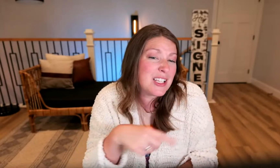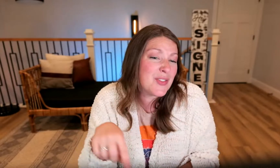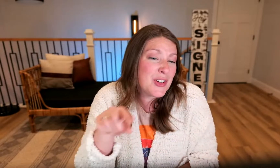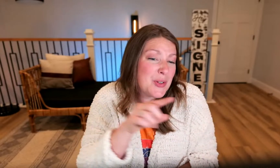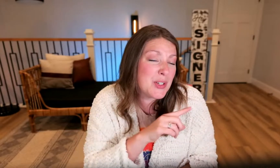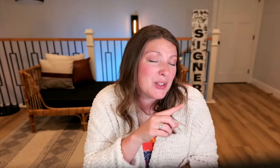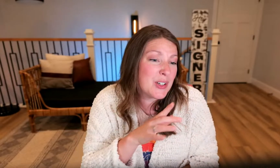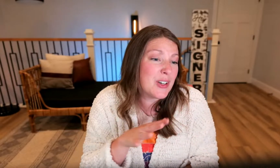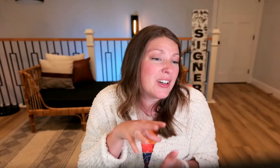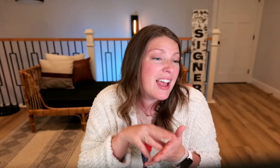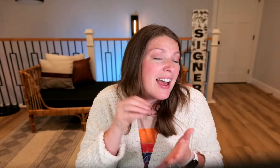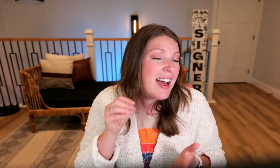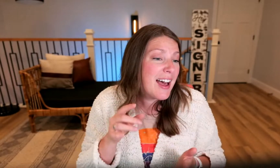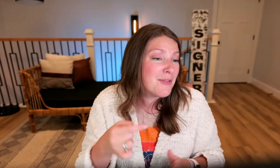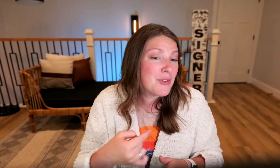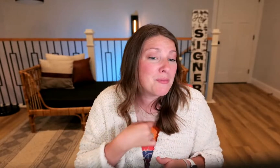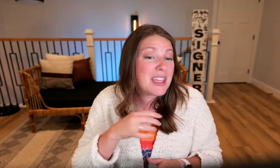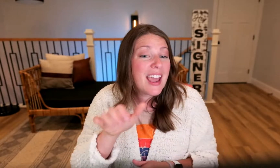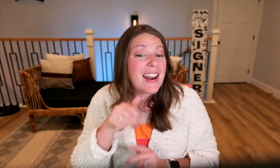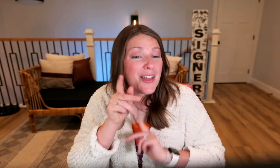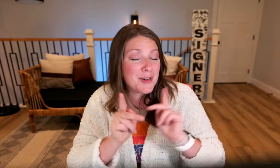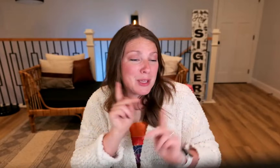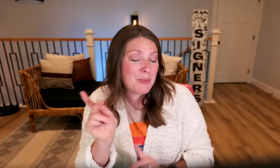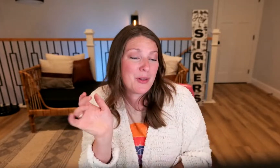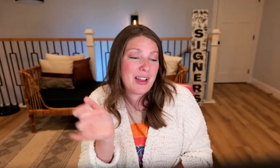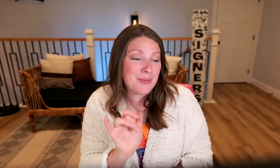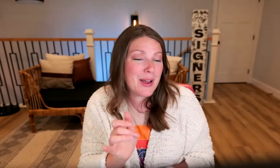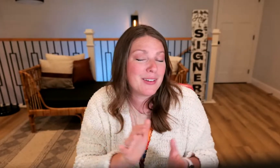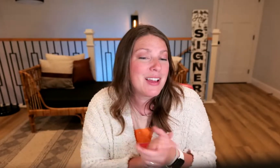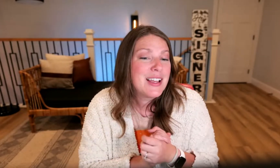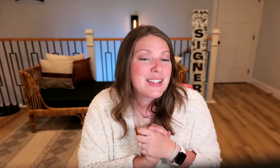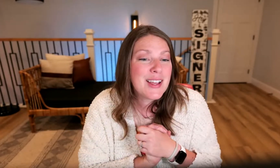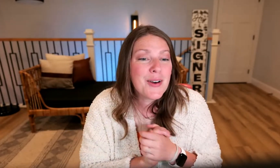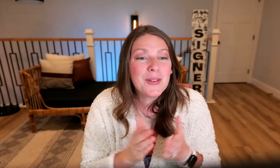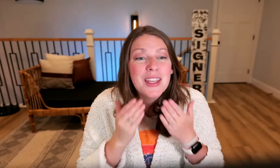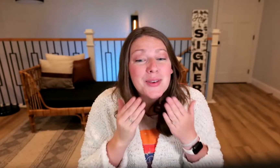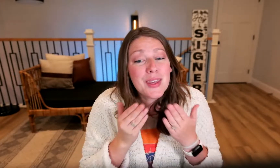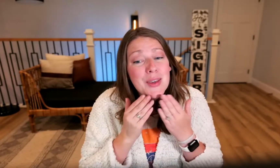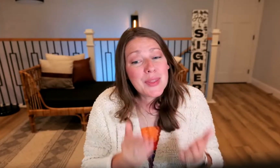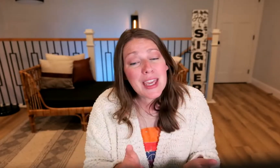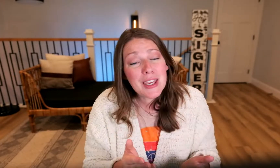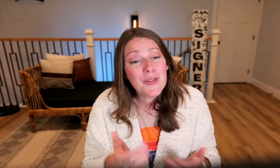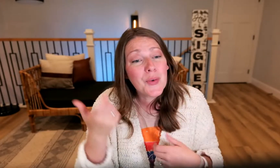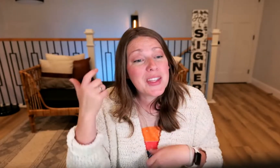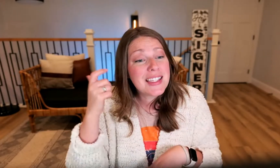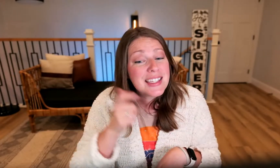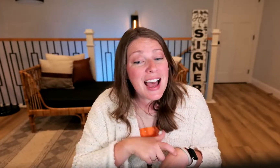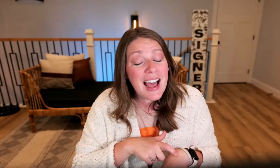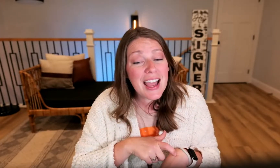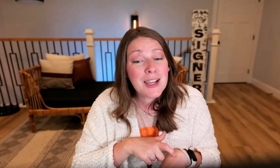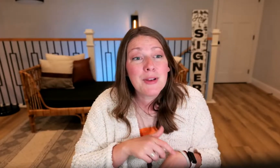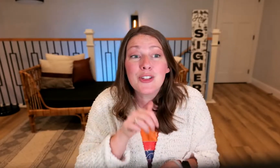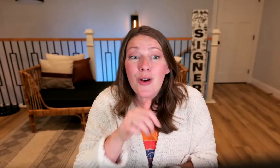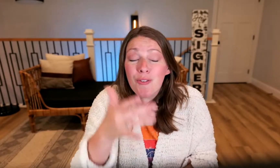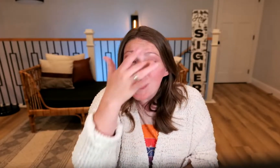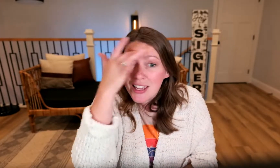for you to learn from me and other people as well. So thank you for this time. Don't